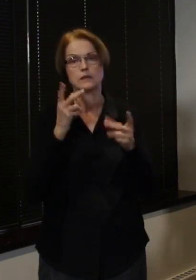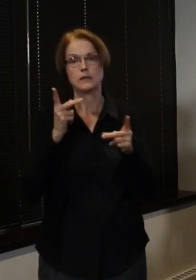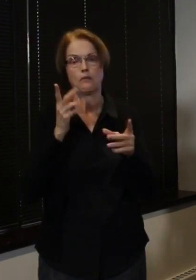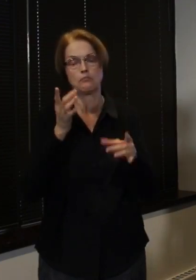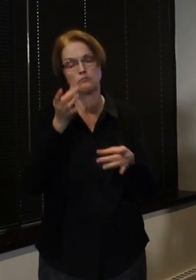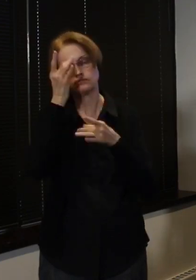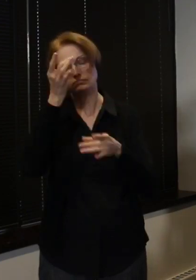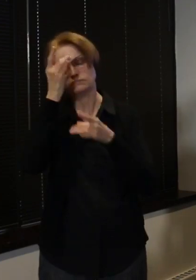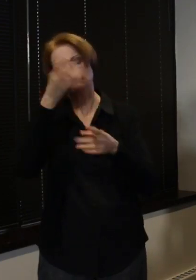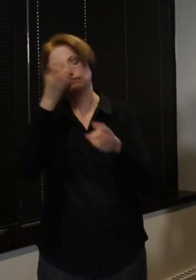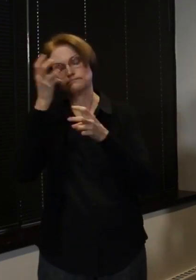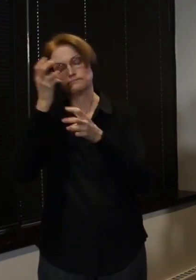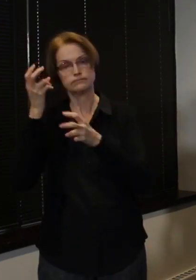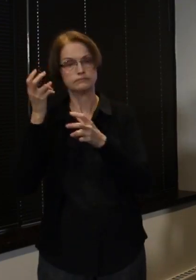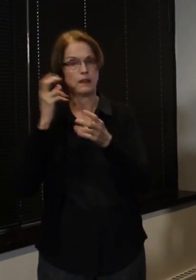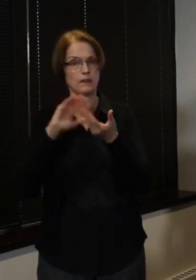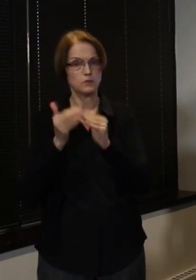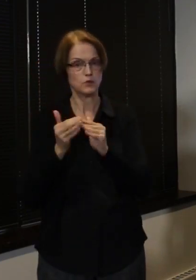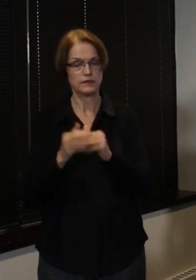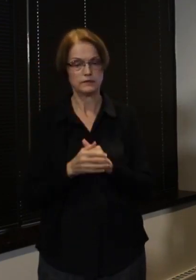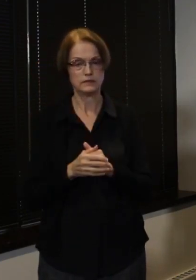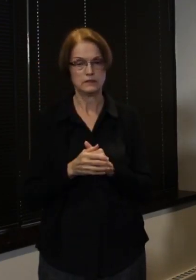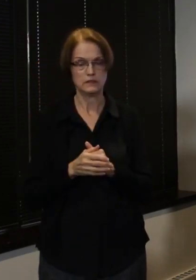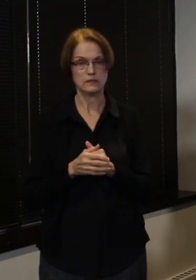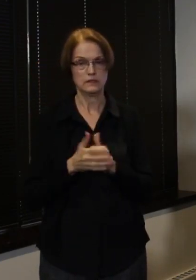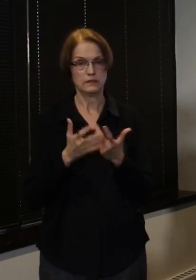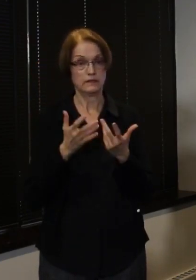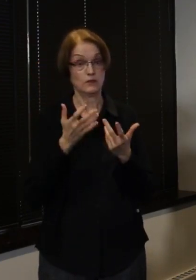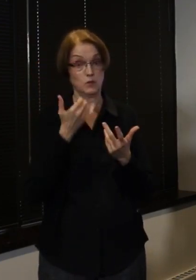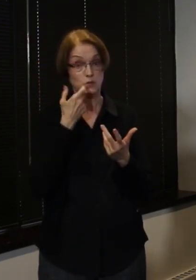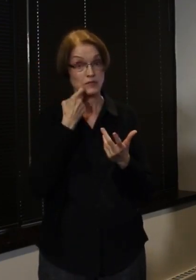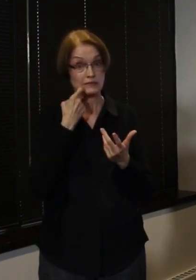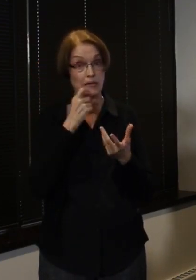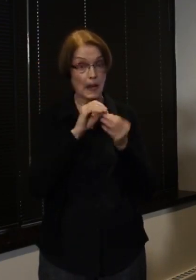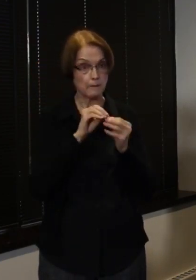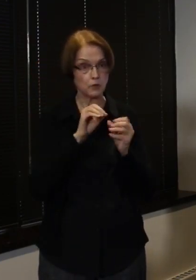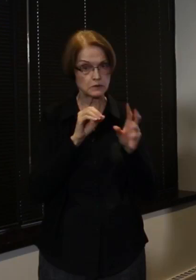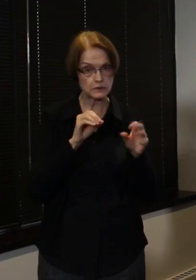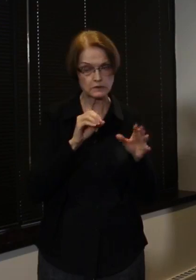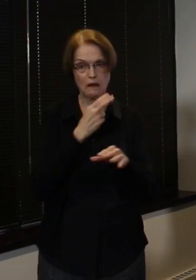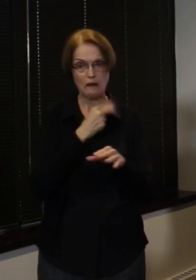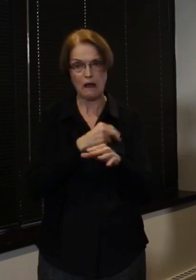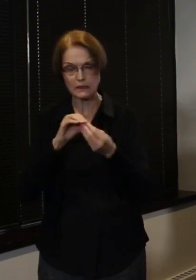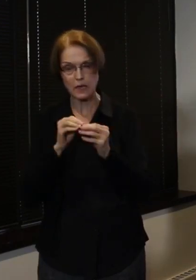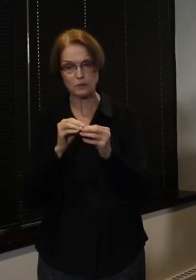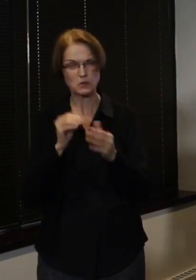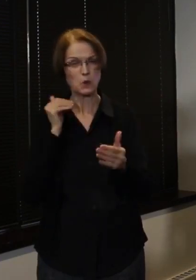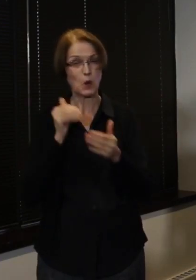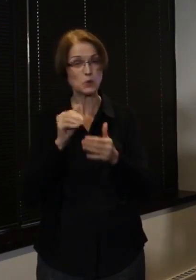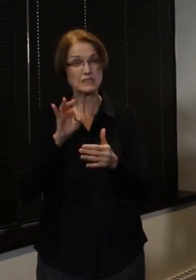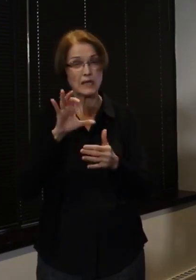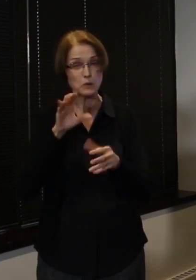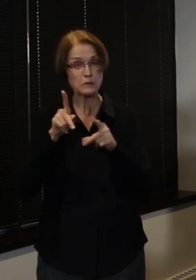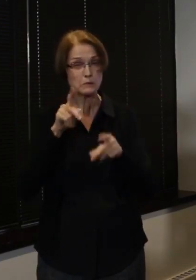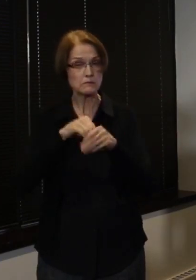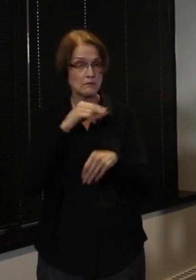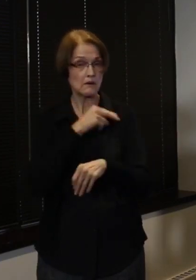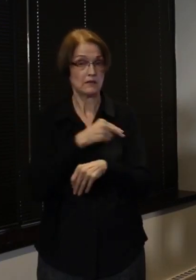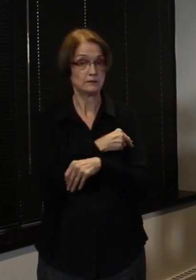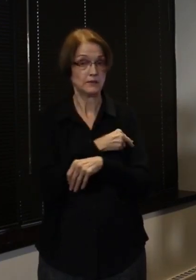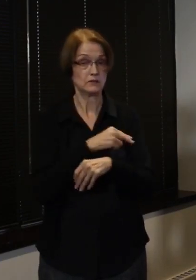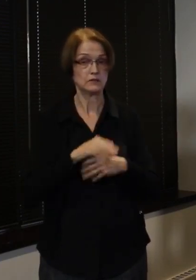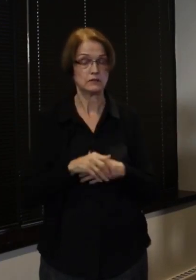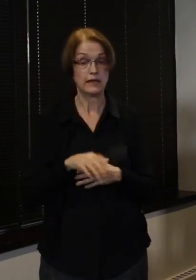community. As you saw from our census data in our hospitals, we're again closing in on that 900 number.